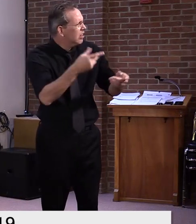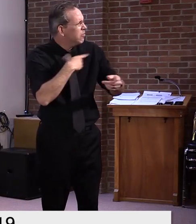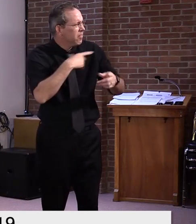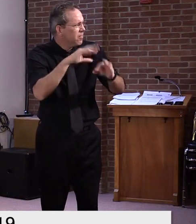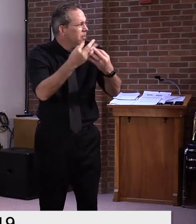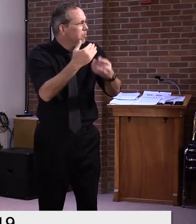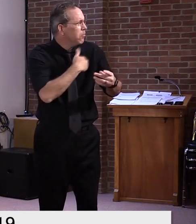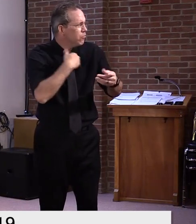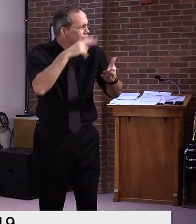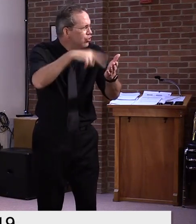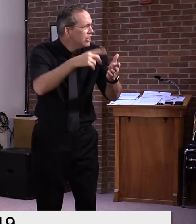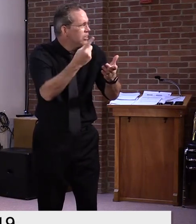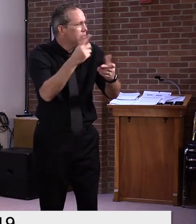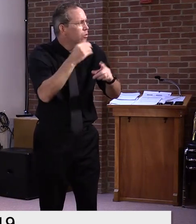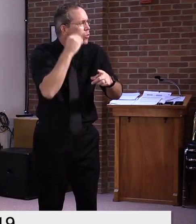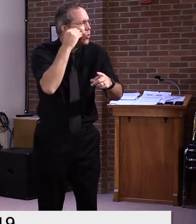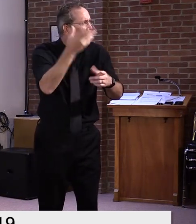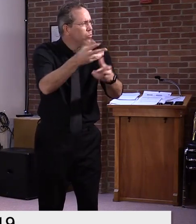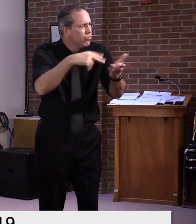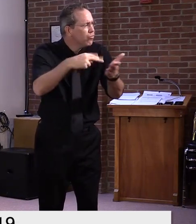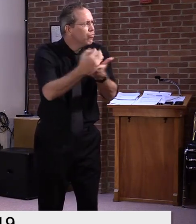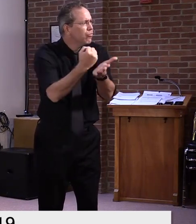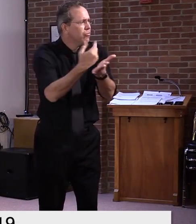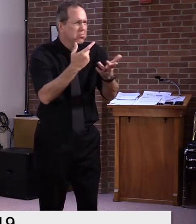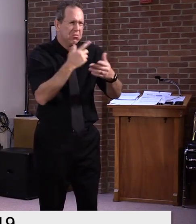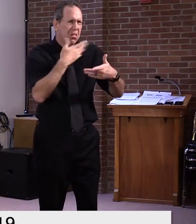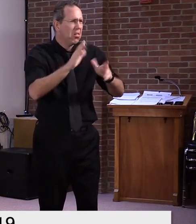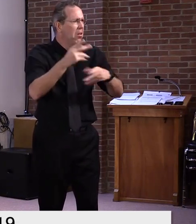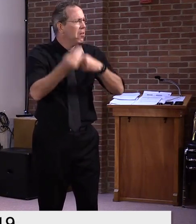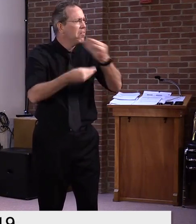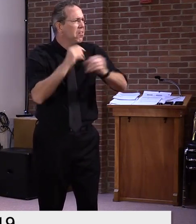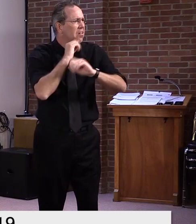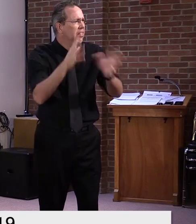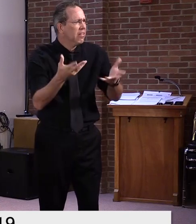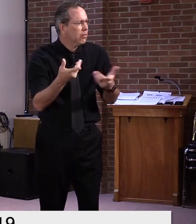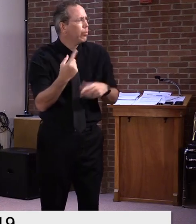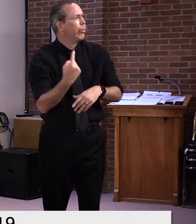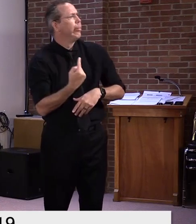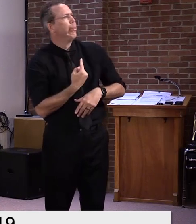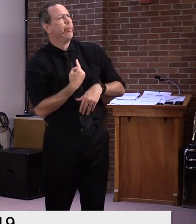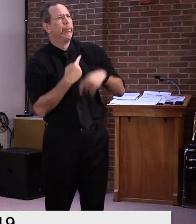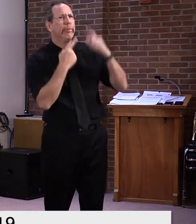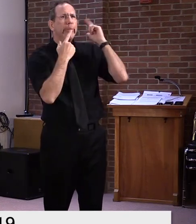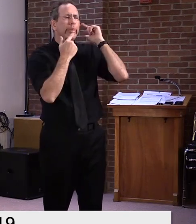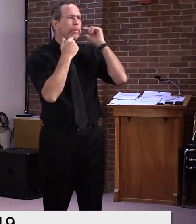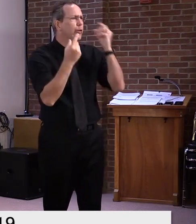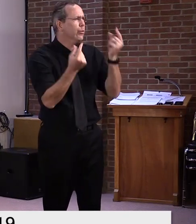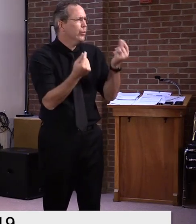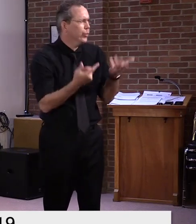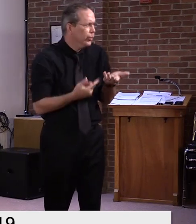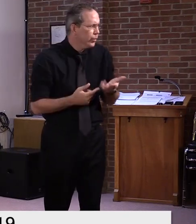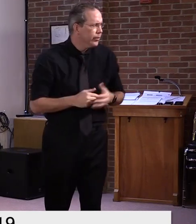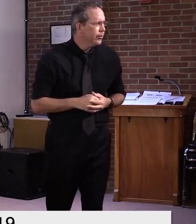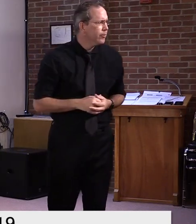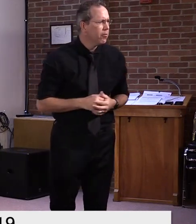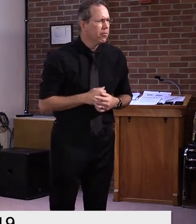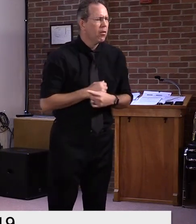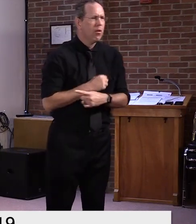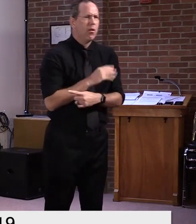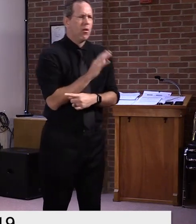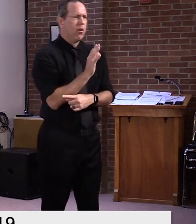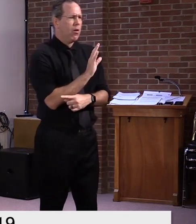asked to have done? The only policy the state has asked for is a quarantine, if you're coming into a nursing home,